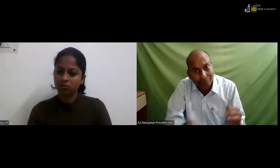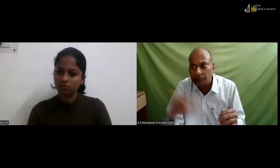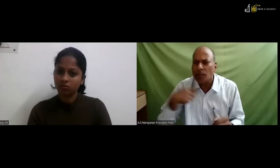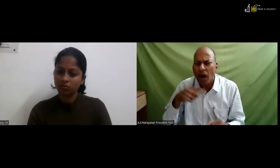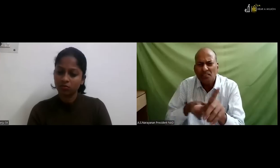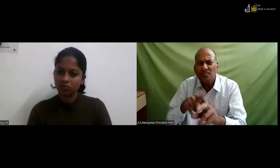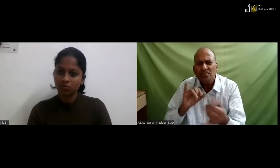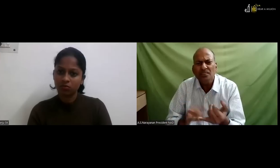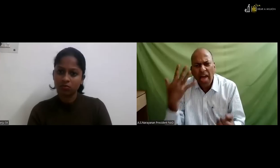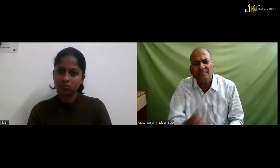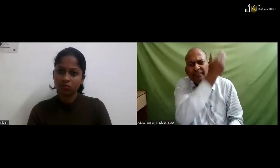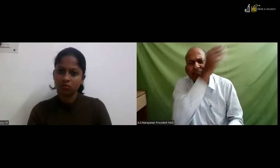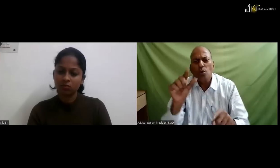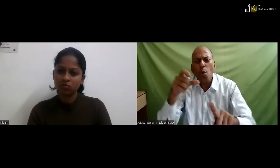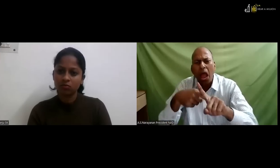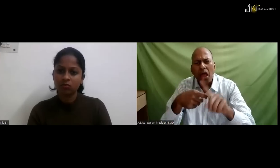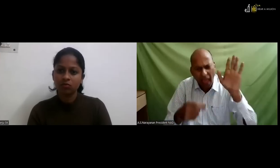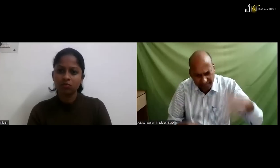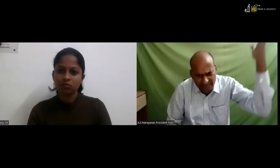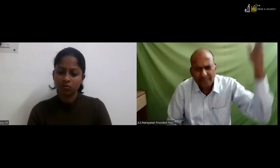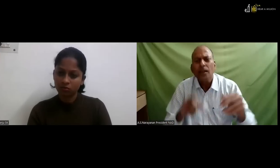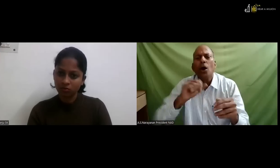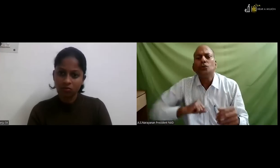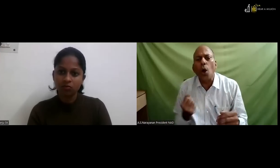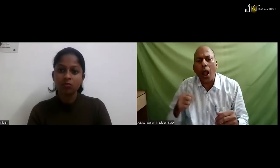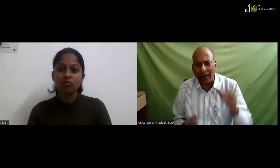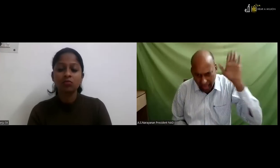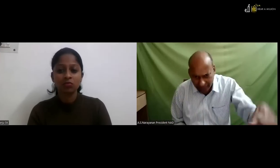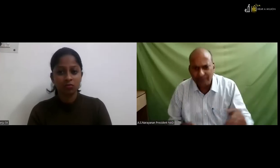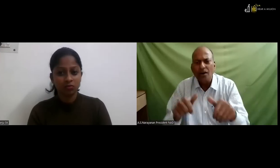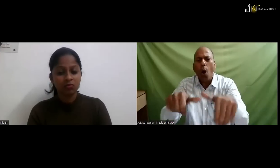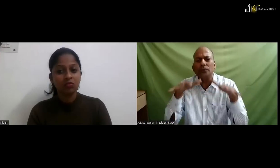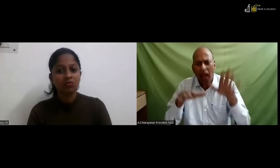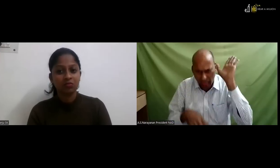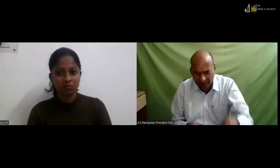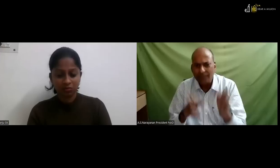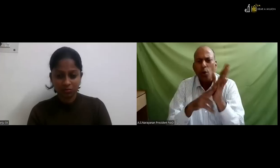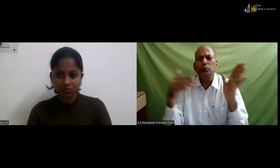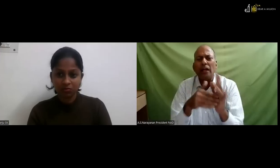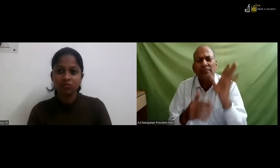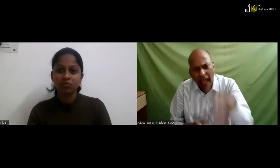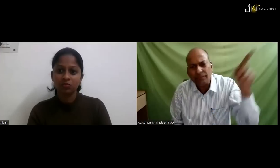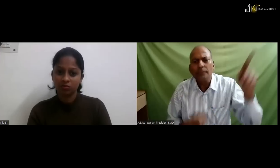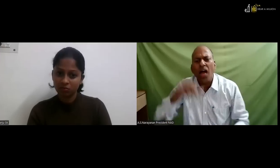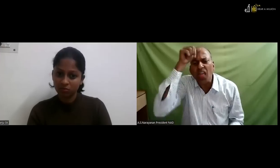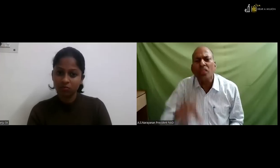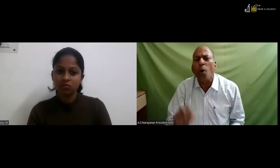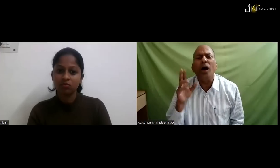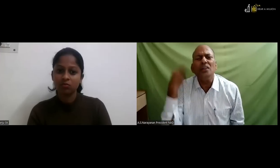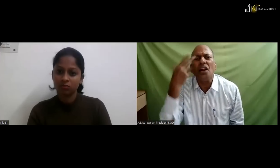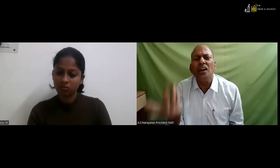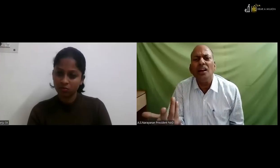countrywide, we have ISL for the census, but why we don't have here? Like in